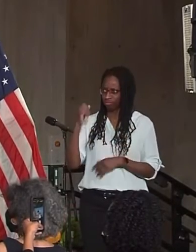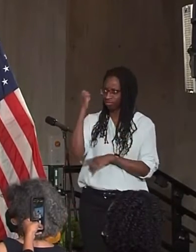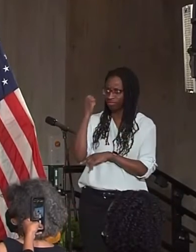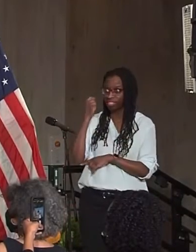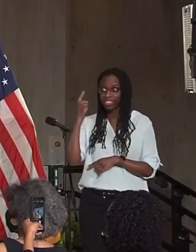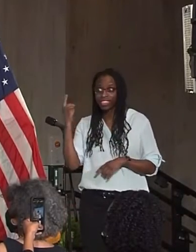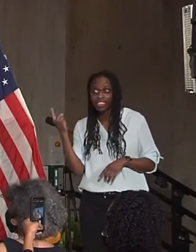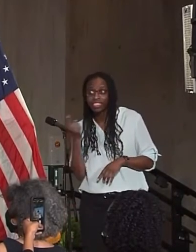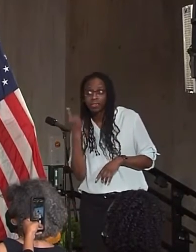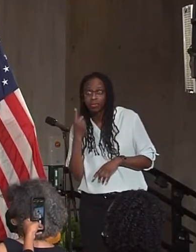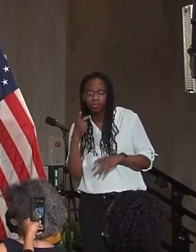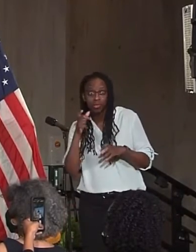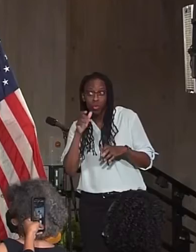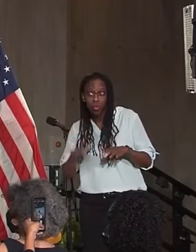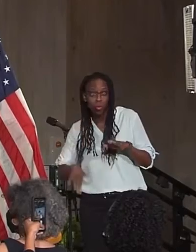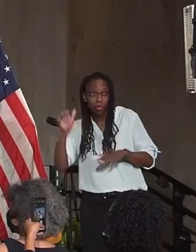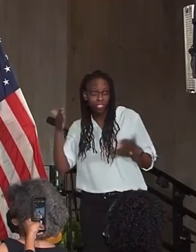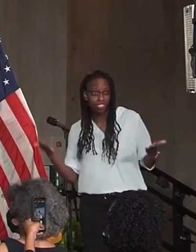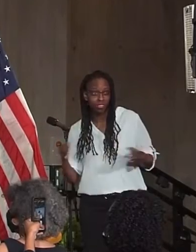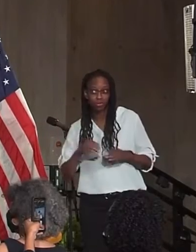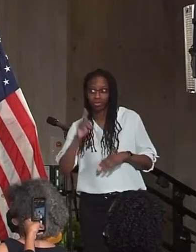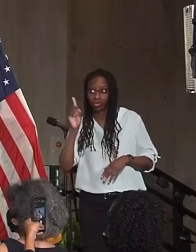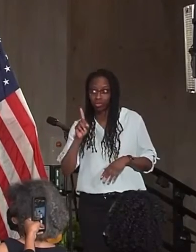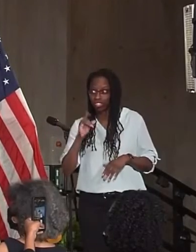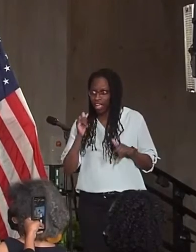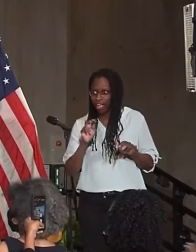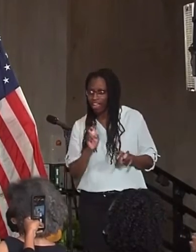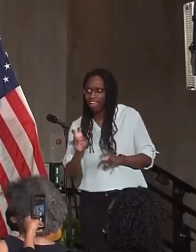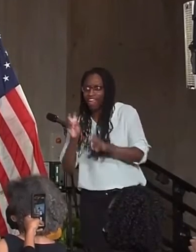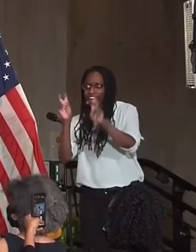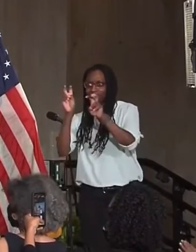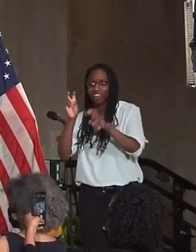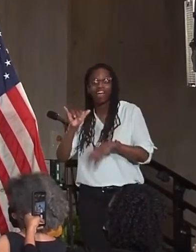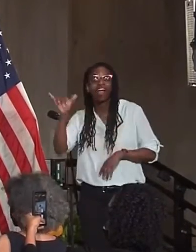proud fourth-generation daughter of Roxbury,